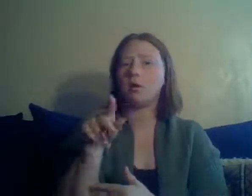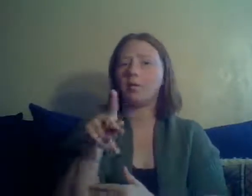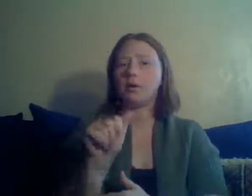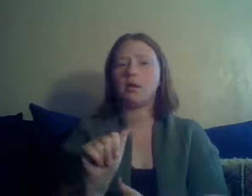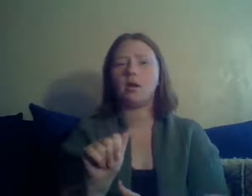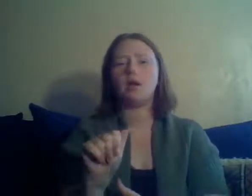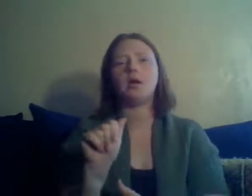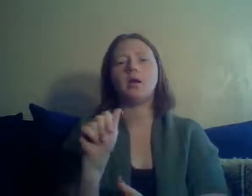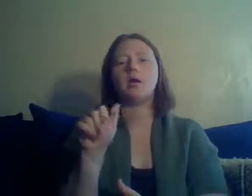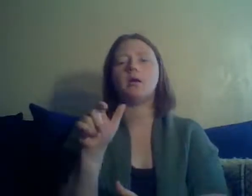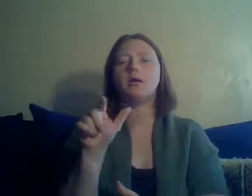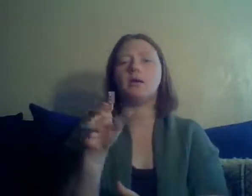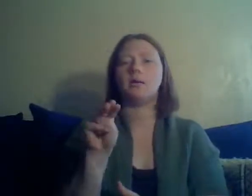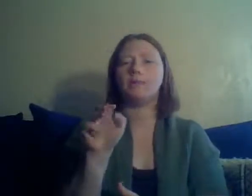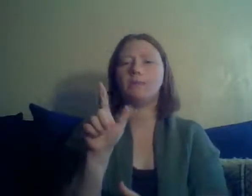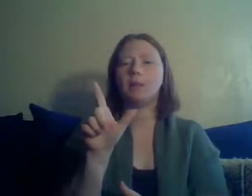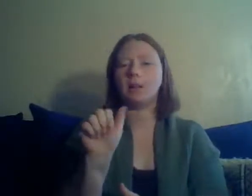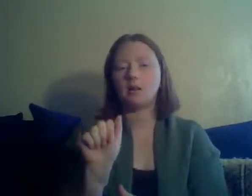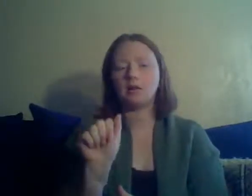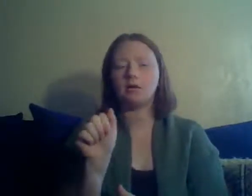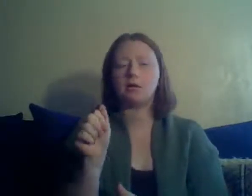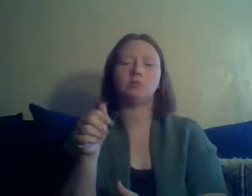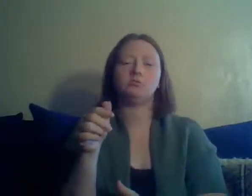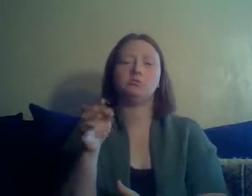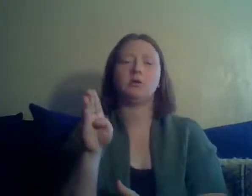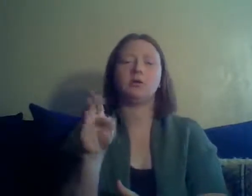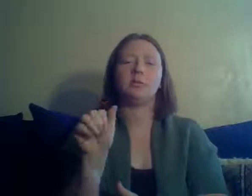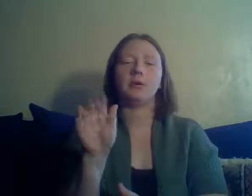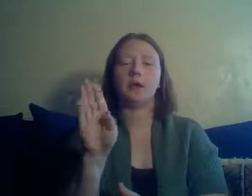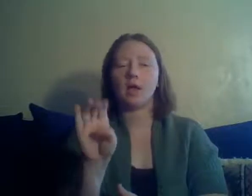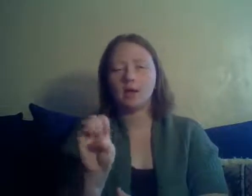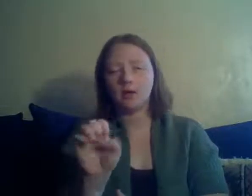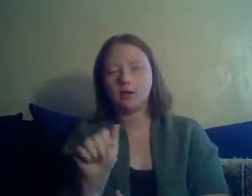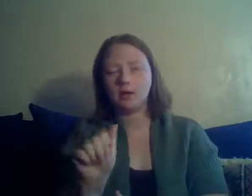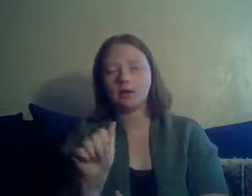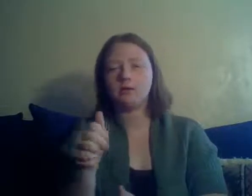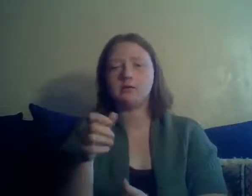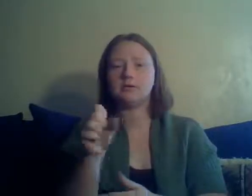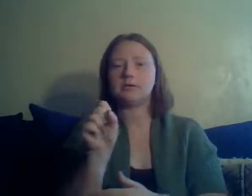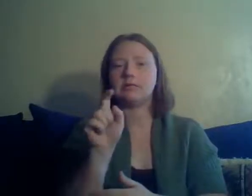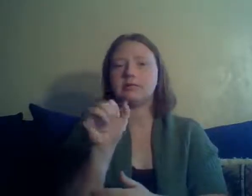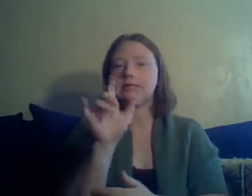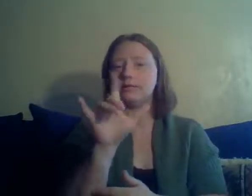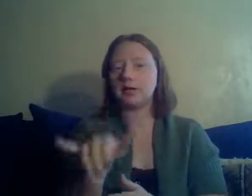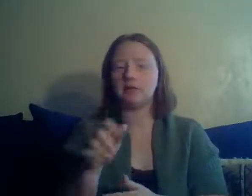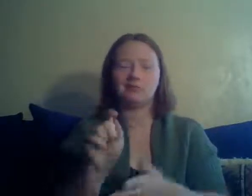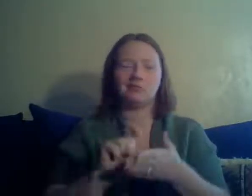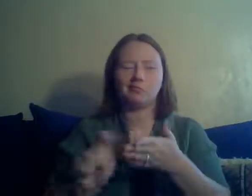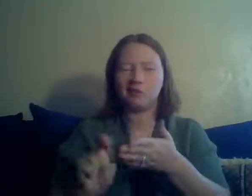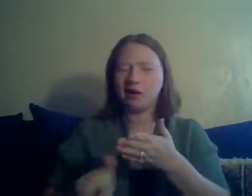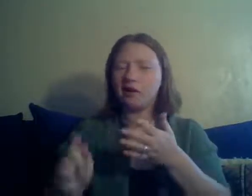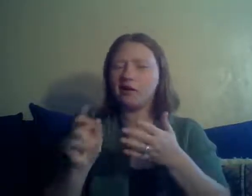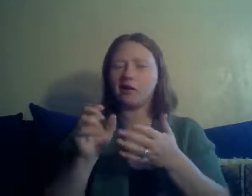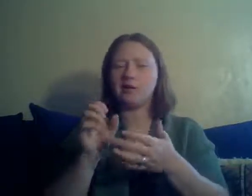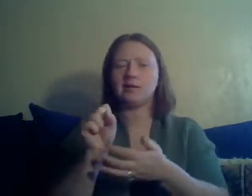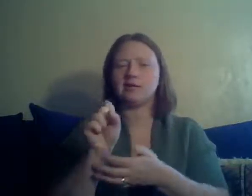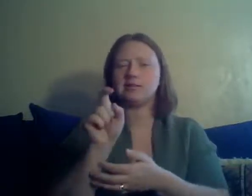knew APA style, they knew how to arrange papers in the content areas, and I think it was a really beneficial course for students